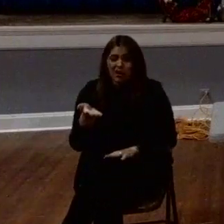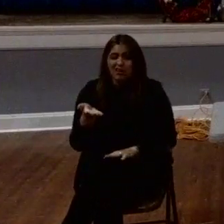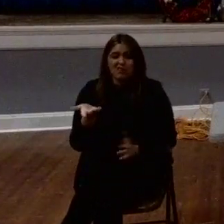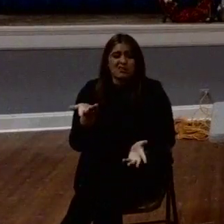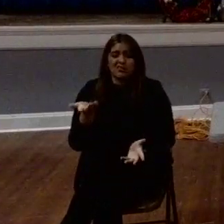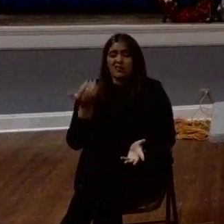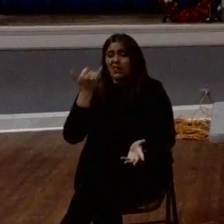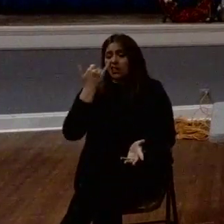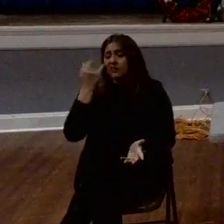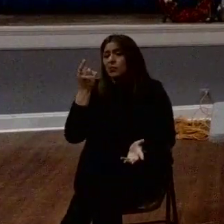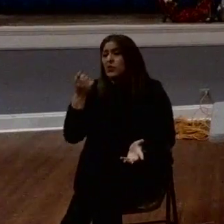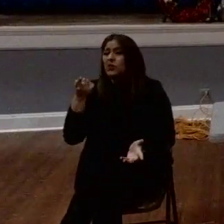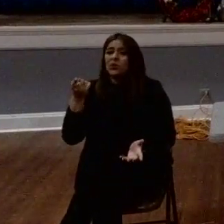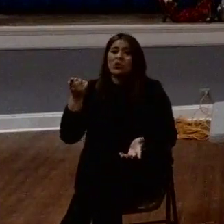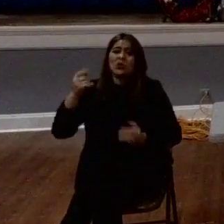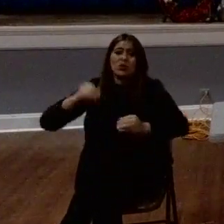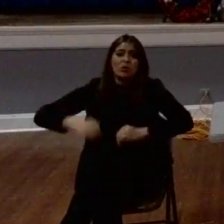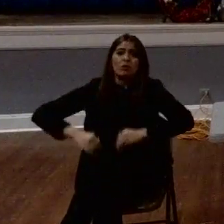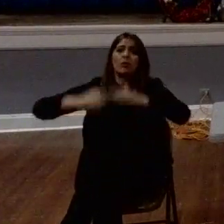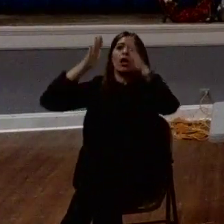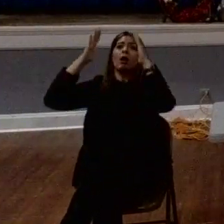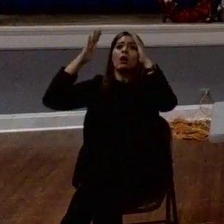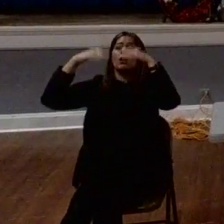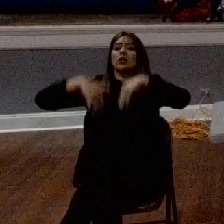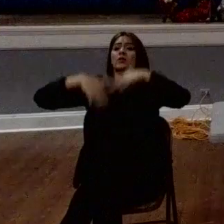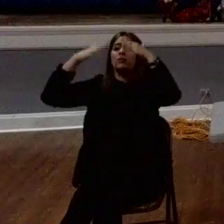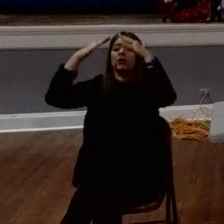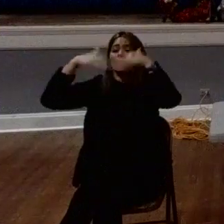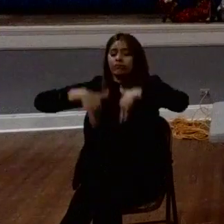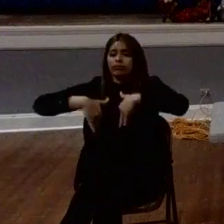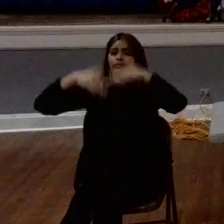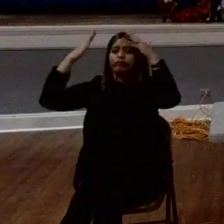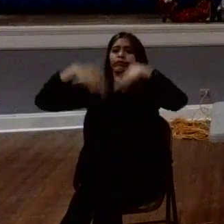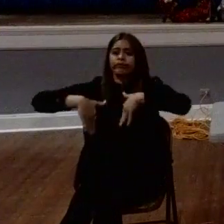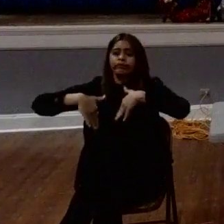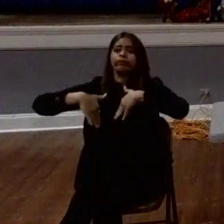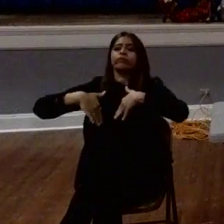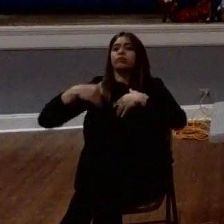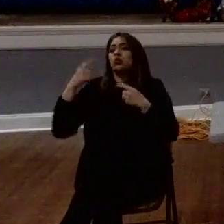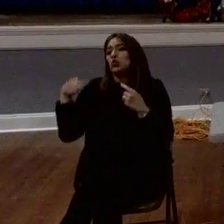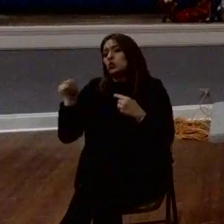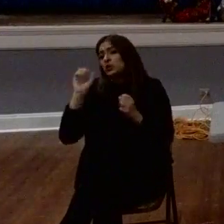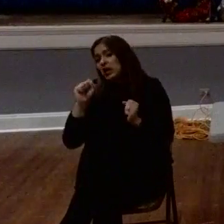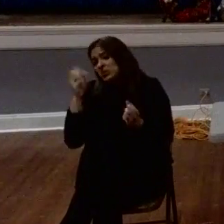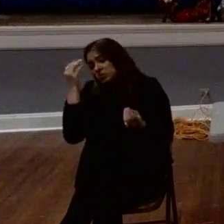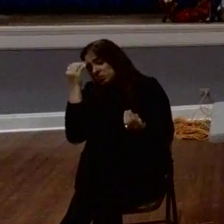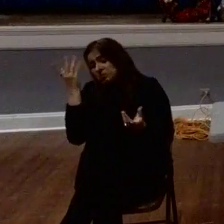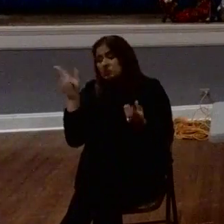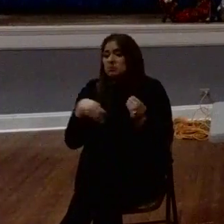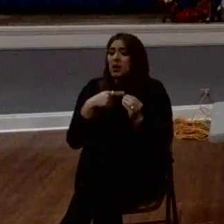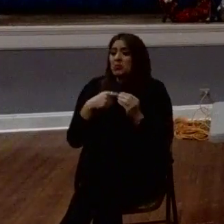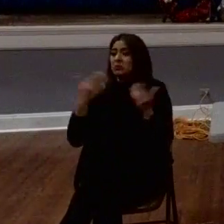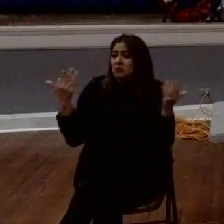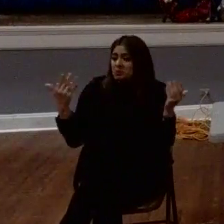if it's something you put up and take down, you put up and take down, but something to consider. Great, thank you. Thank you so much.